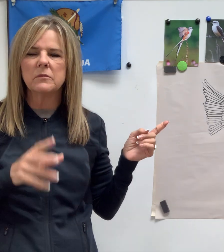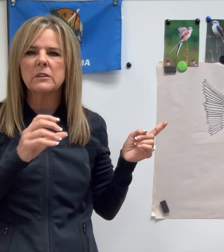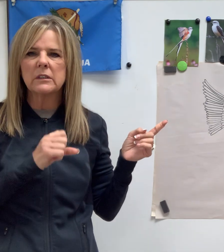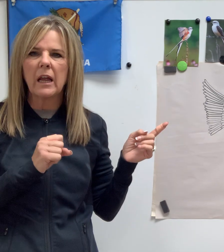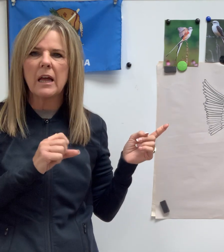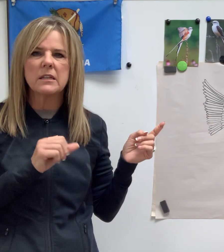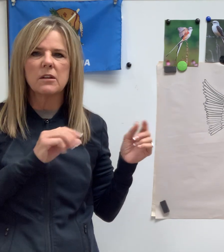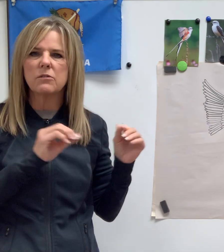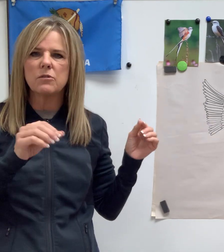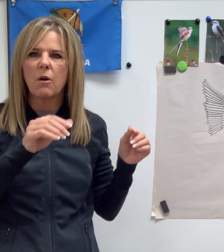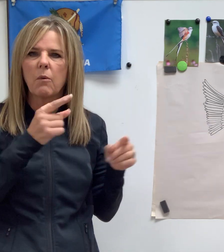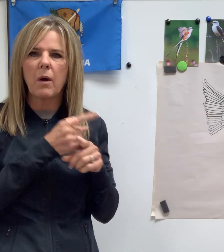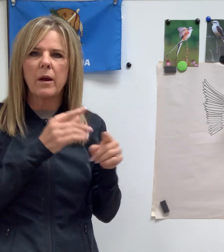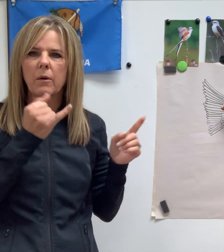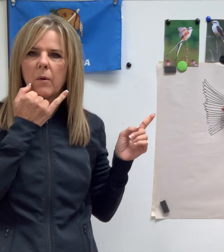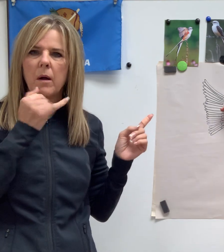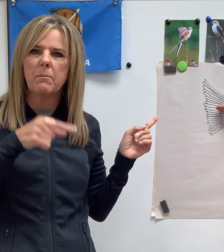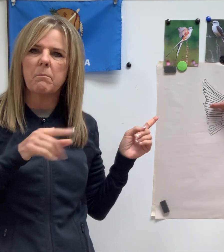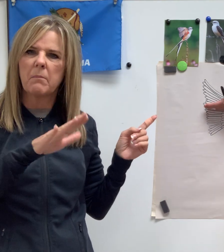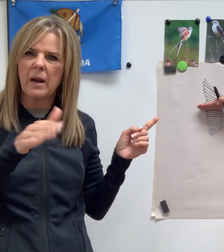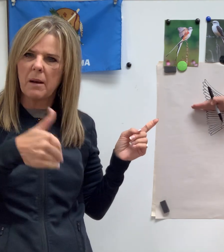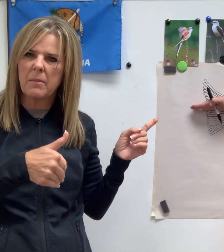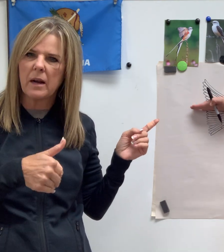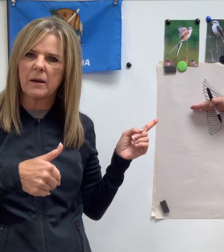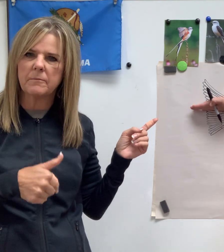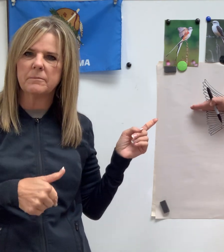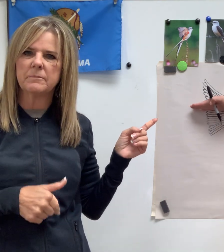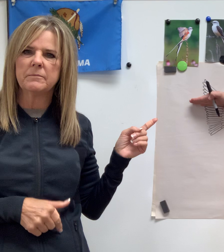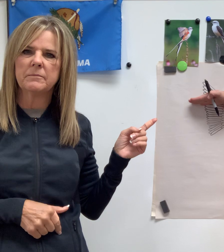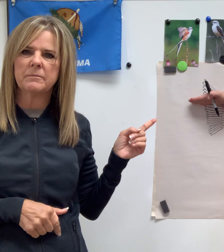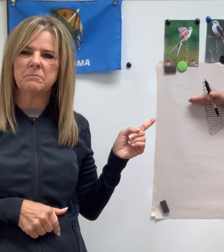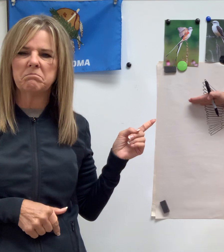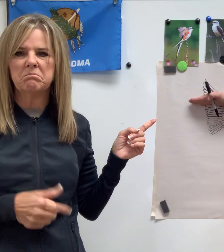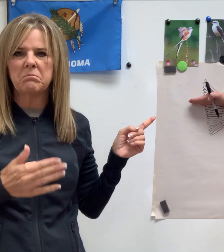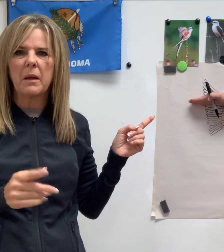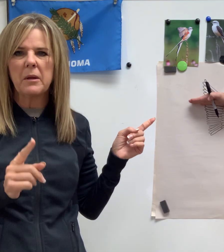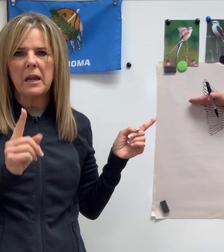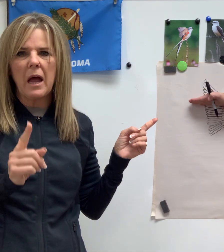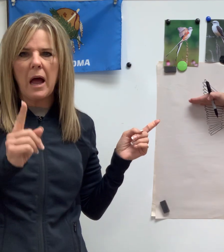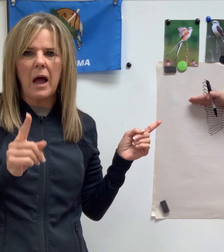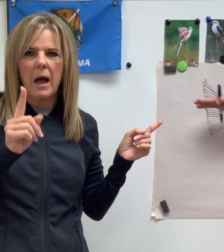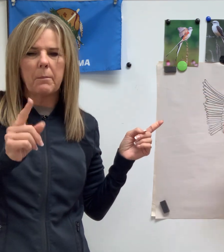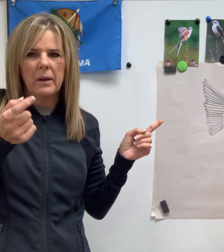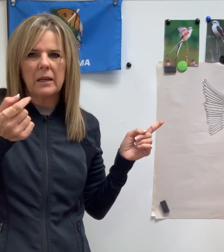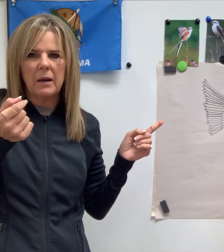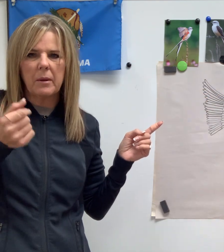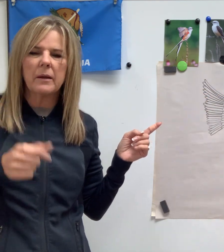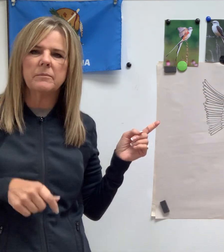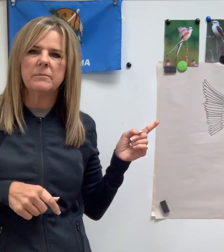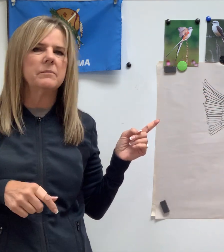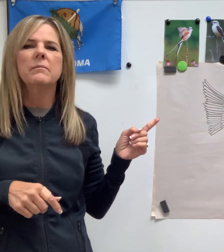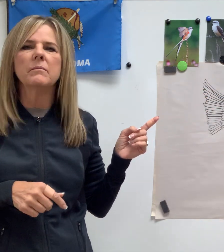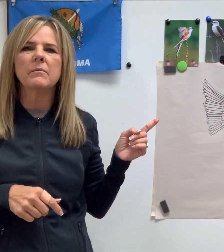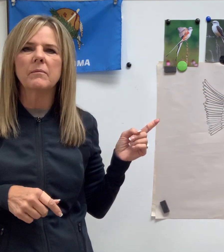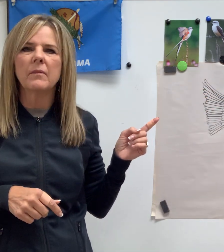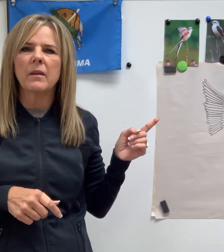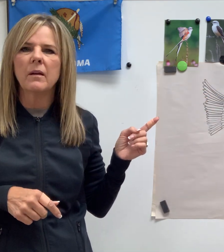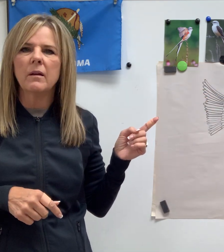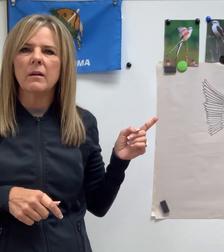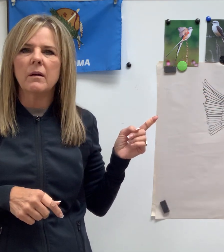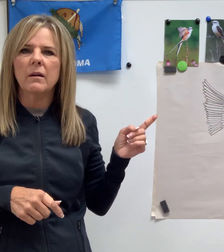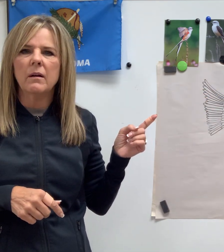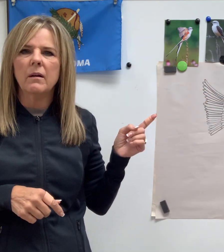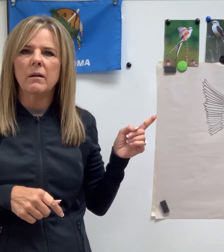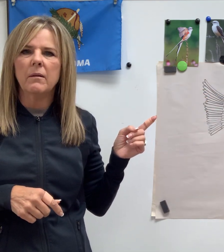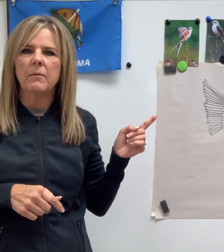There's no right or wrong, but look about the middle of the wing, go over, maybe up a little ways from the middle. You really can't get it wrong, guys. And we're just going to